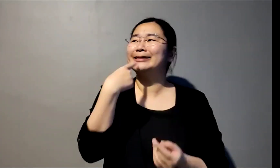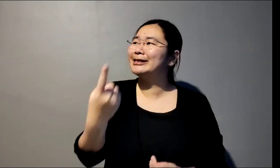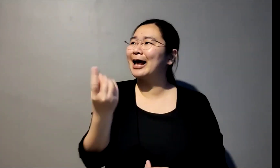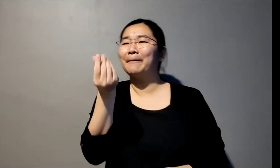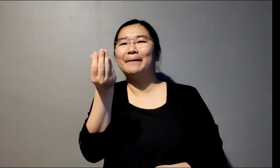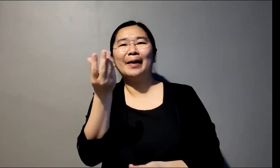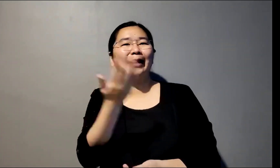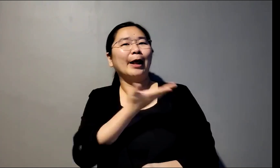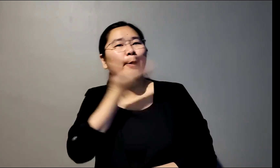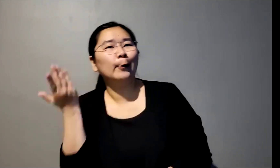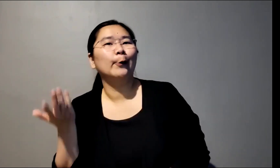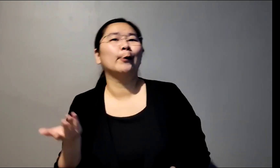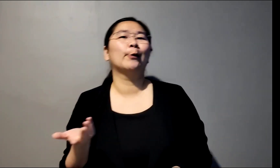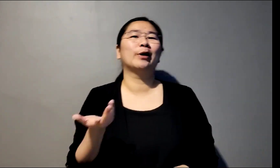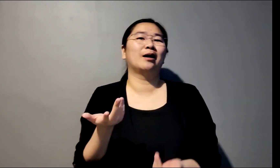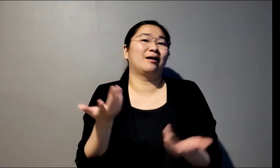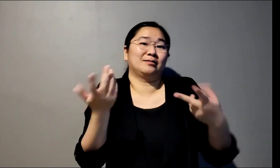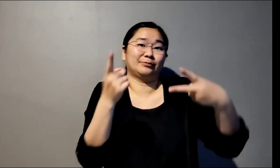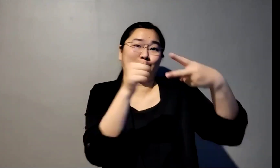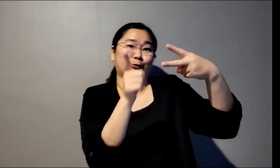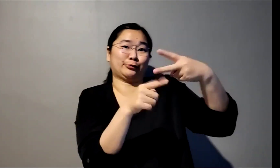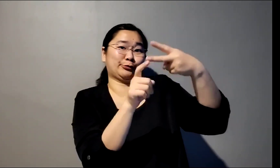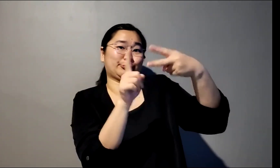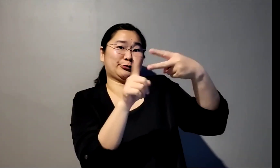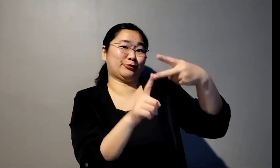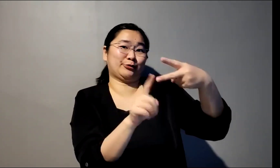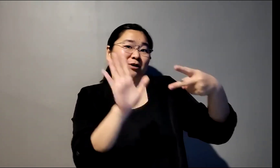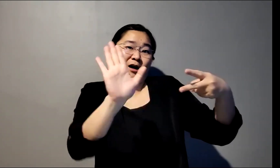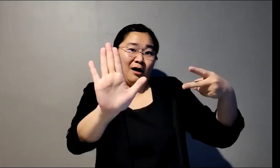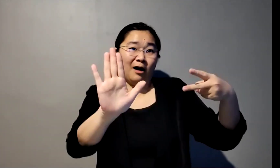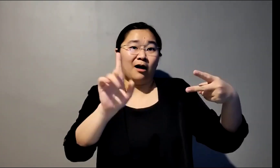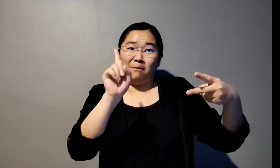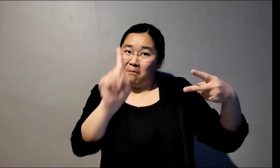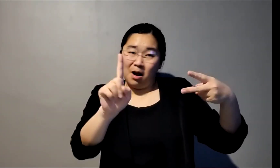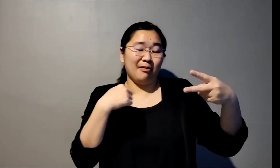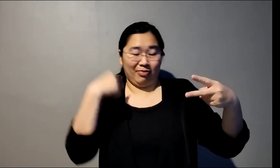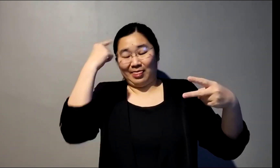to allocate money in the state budget for the